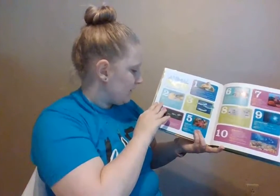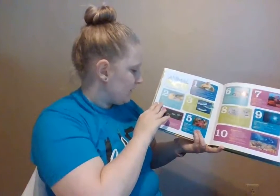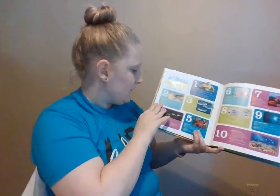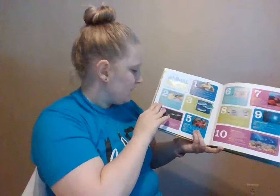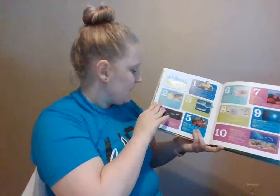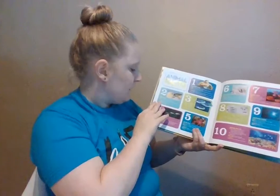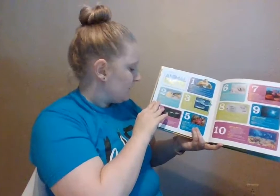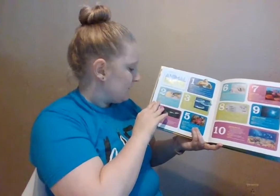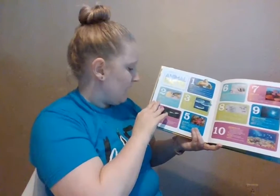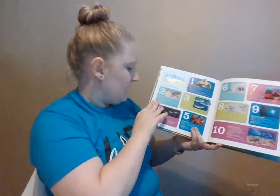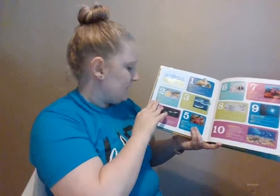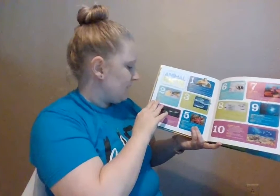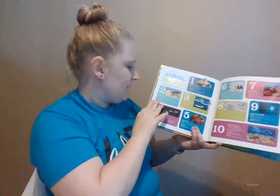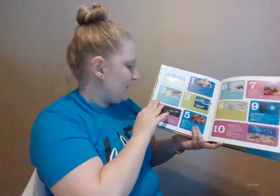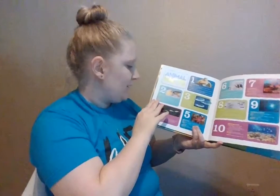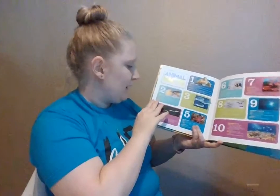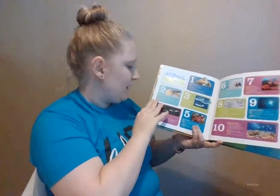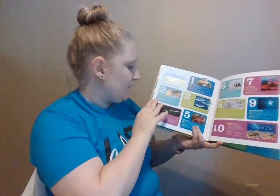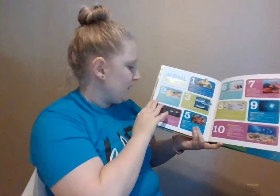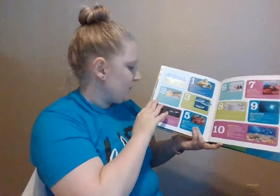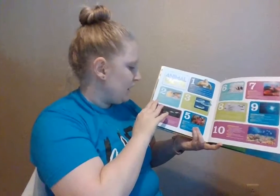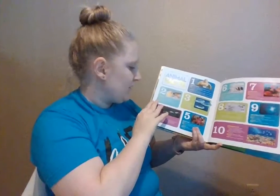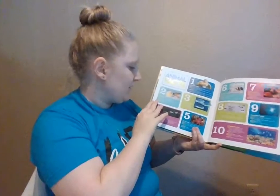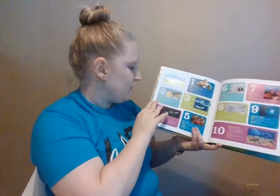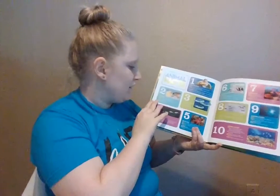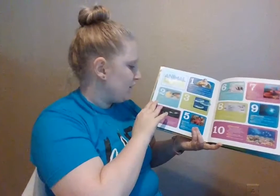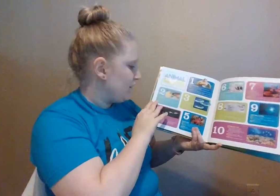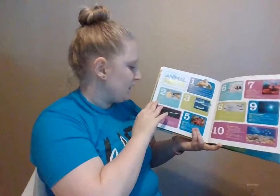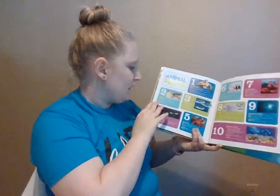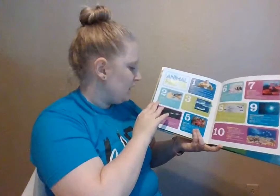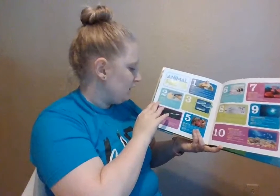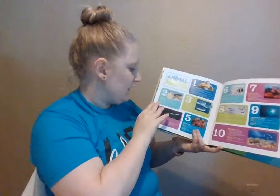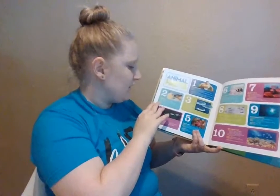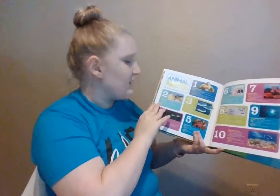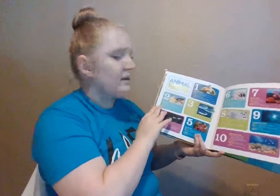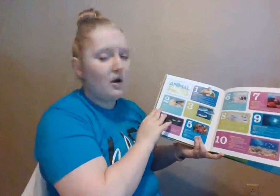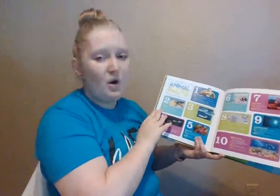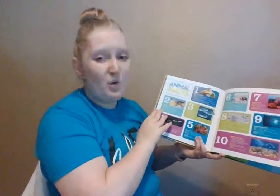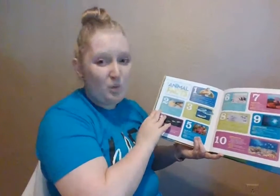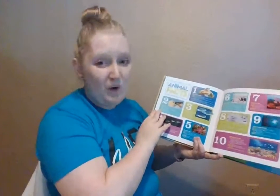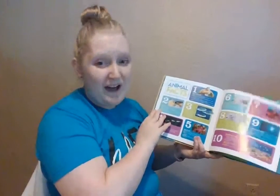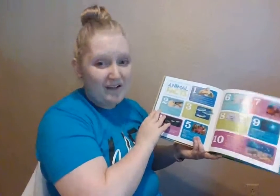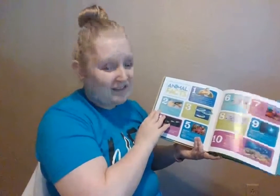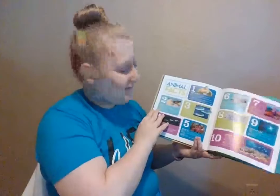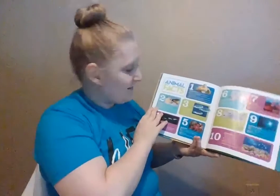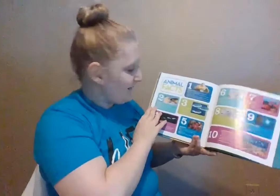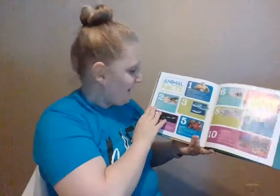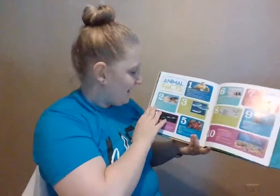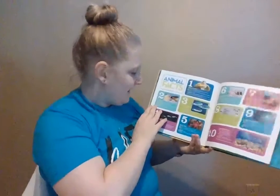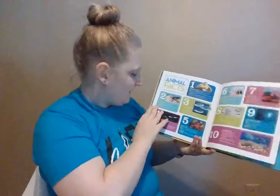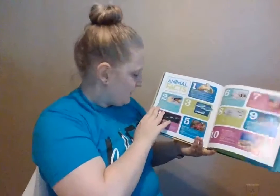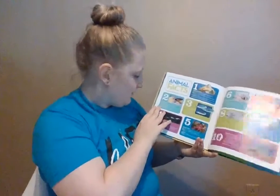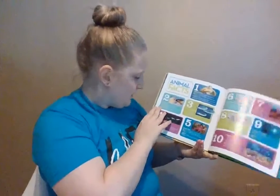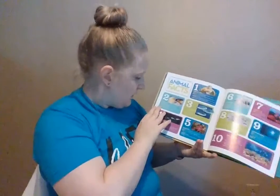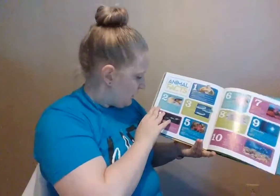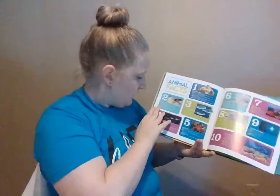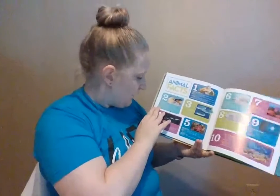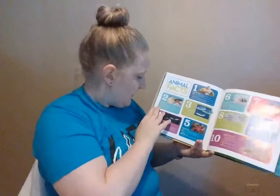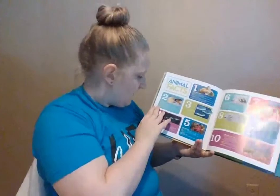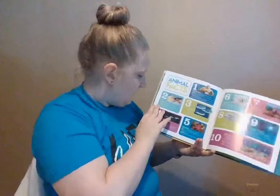oceans. Size. Weighs about as much as 2 adult humans. Wow, that's a lot.